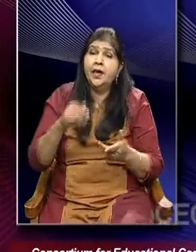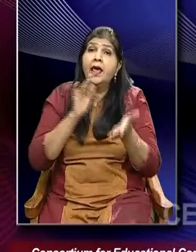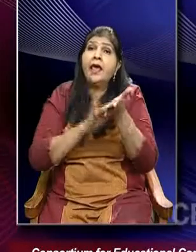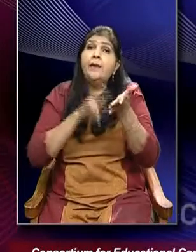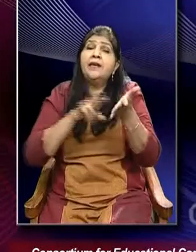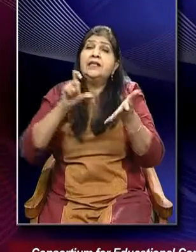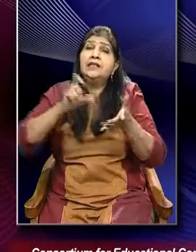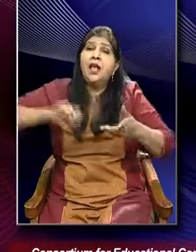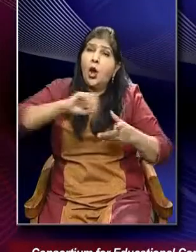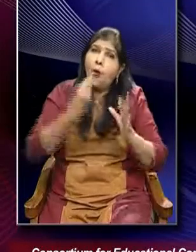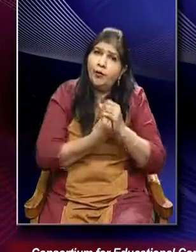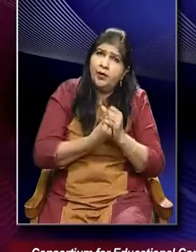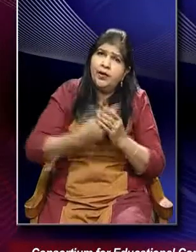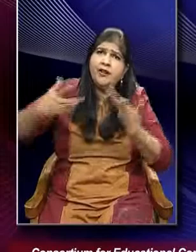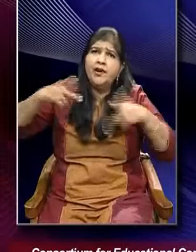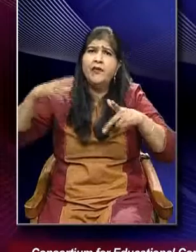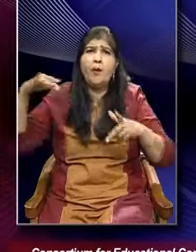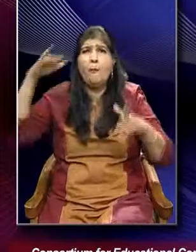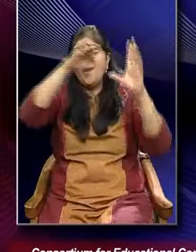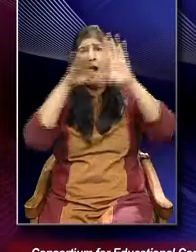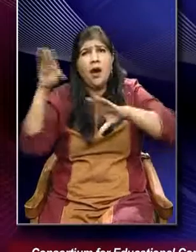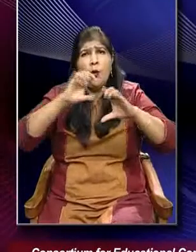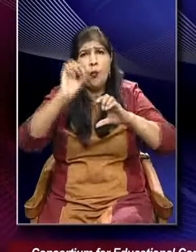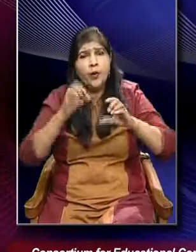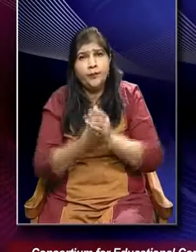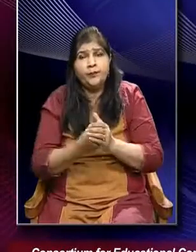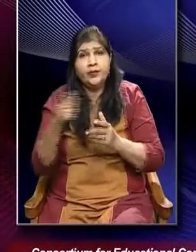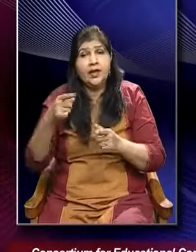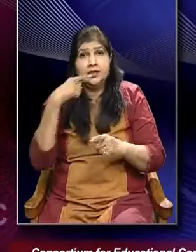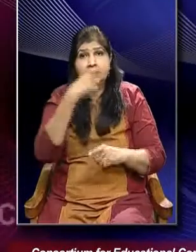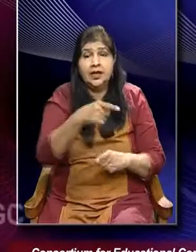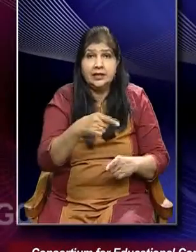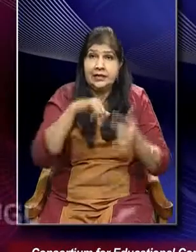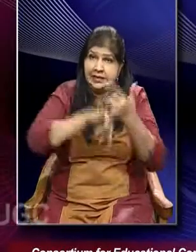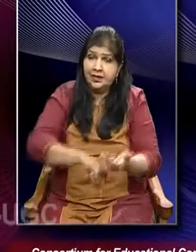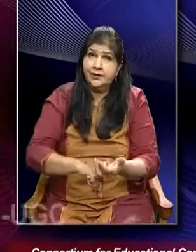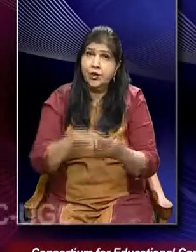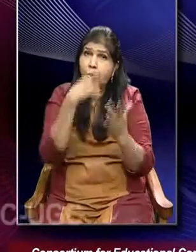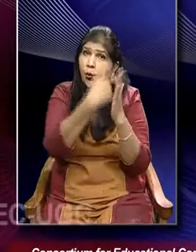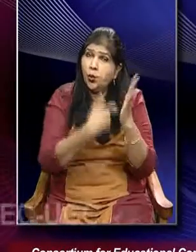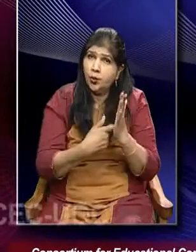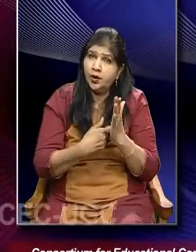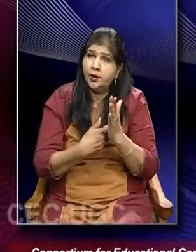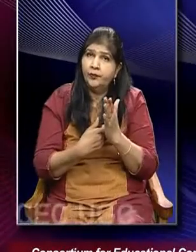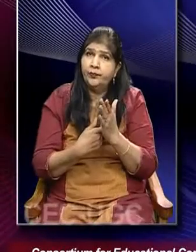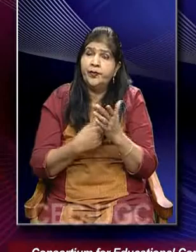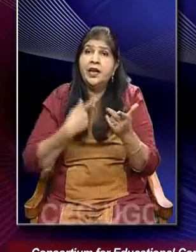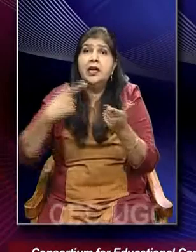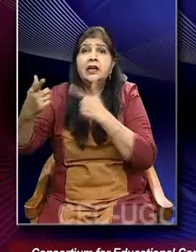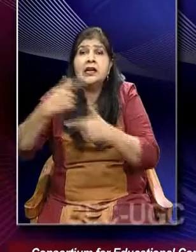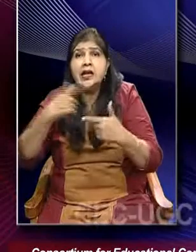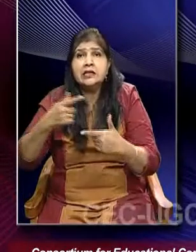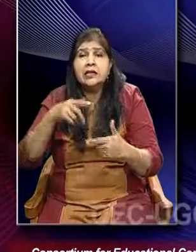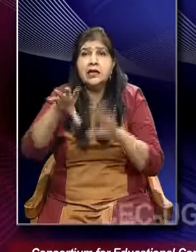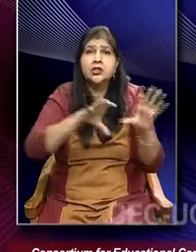multinational corporations, and to add to that, the significant role played by transnational